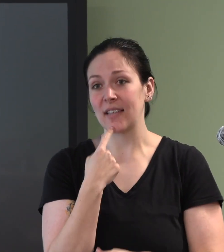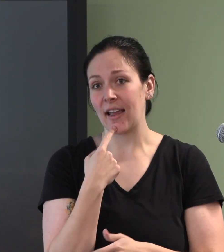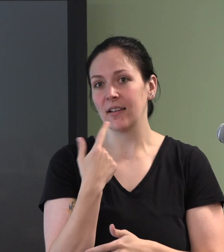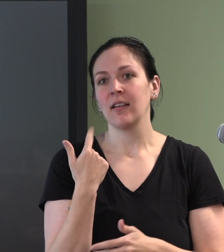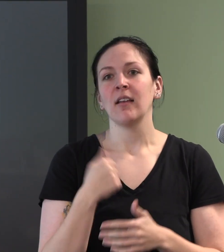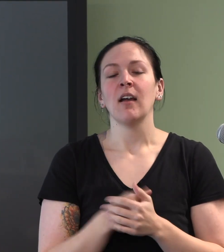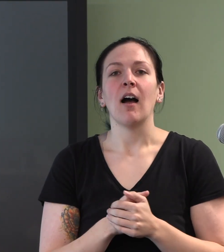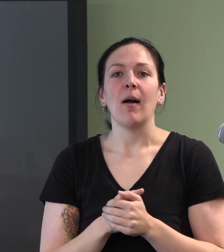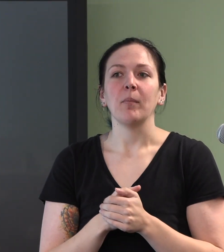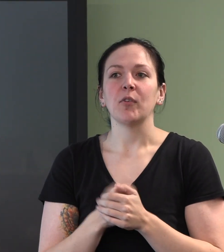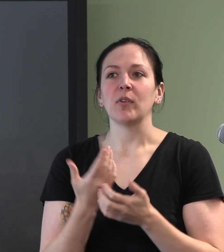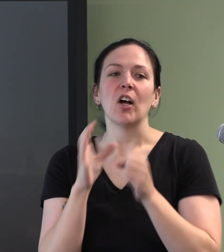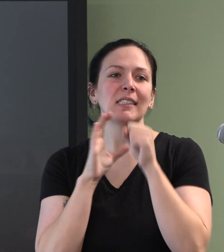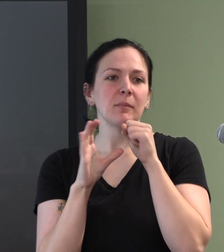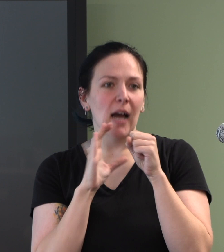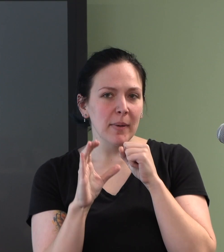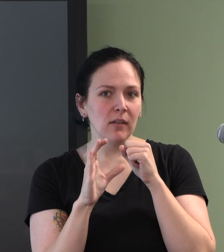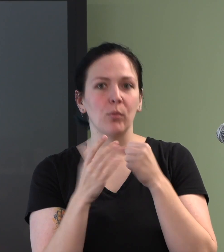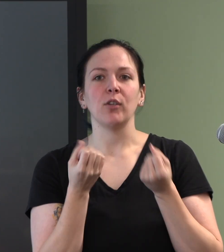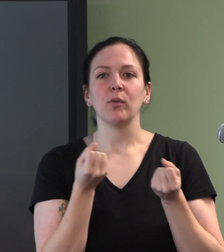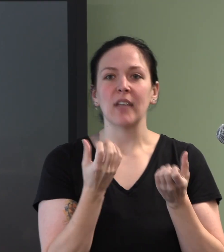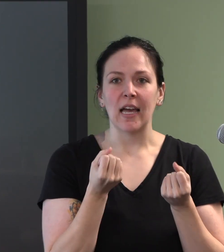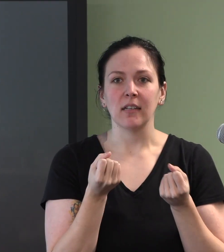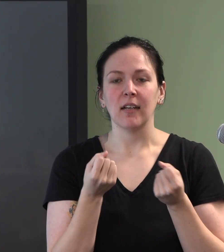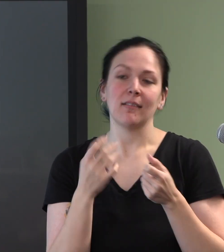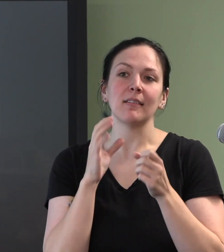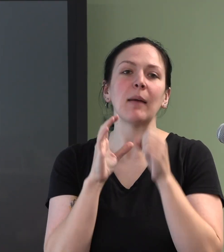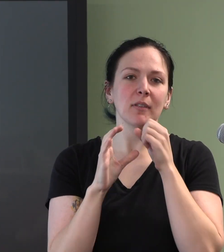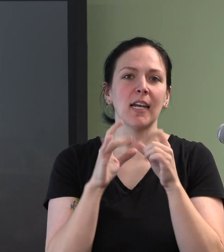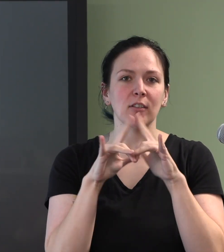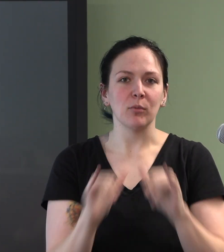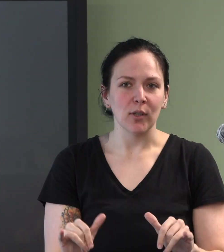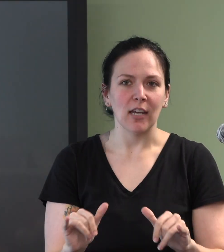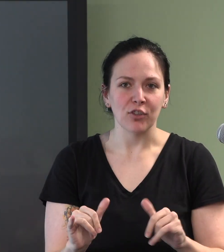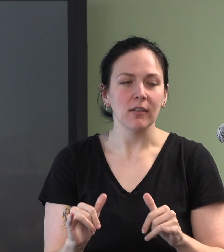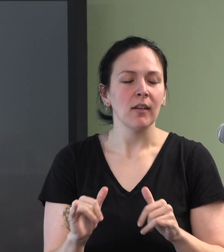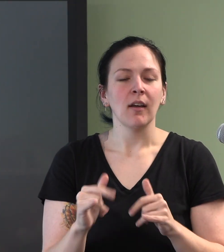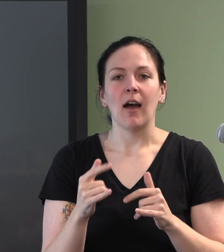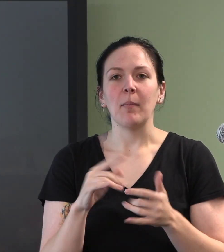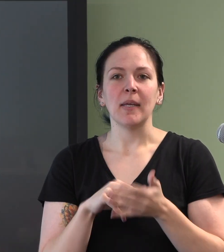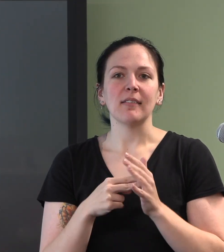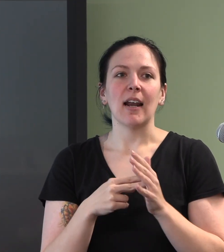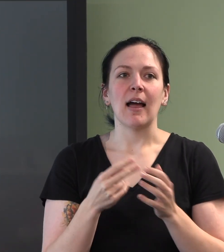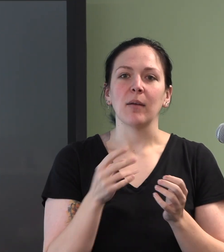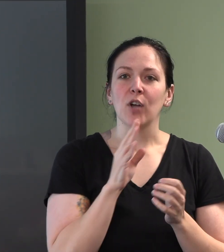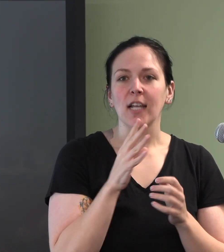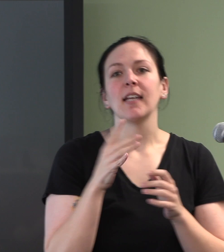saying. So it's called simcomming when you sign. It's simultaneous communication. Means that I am talking